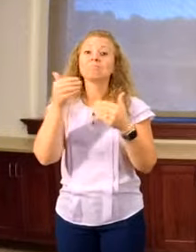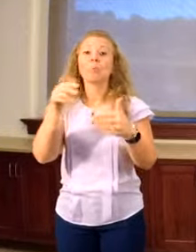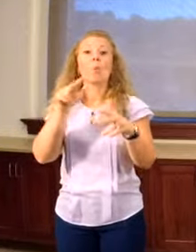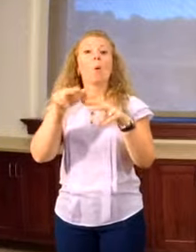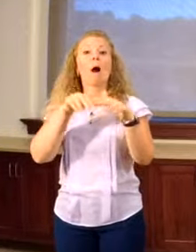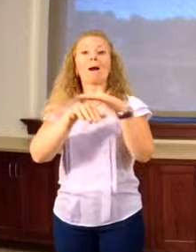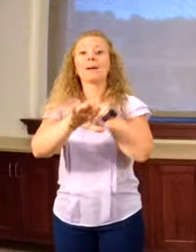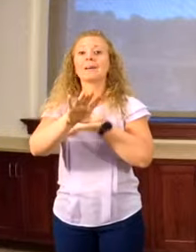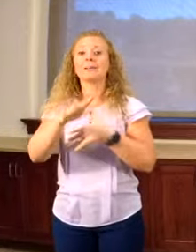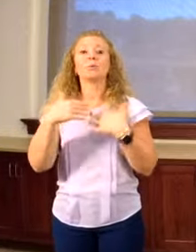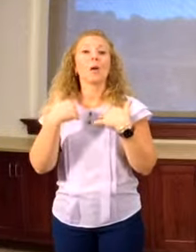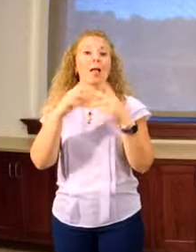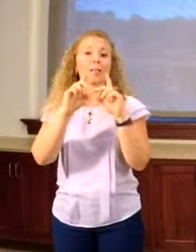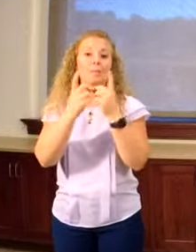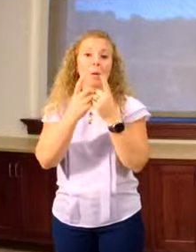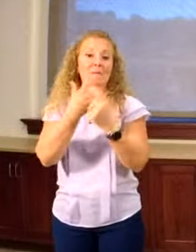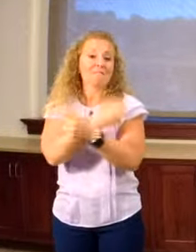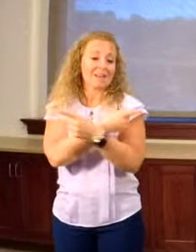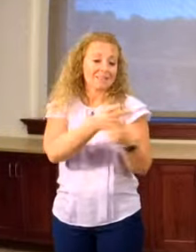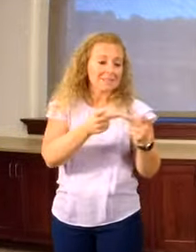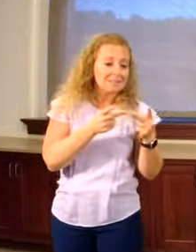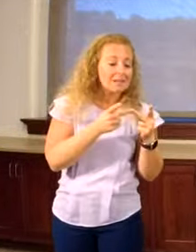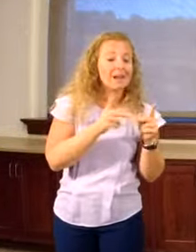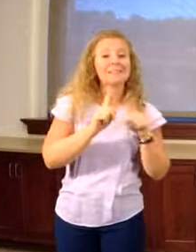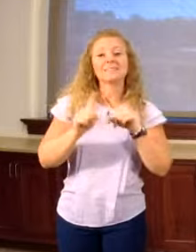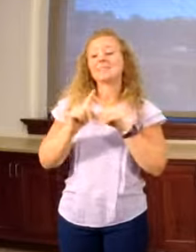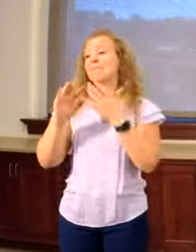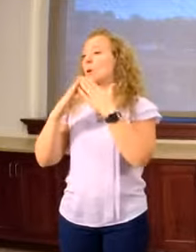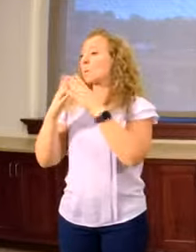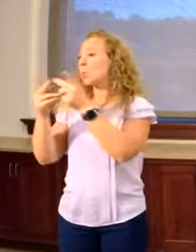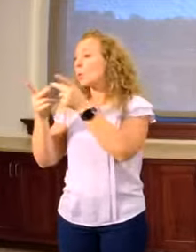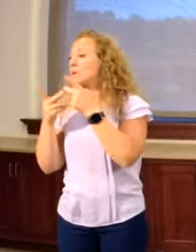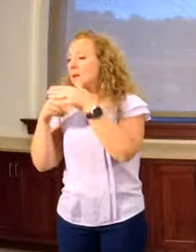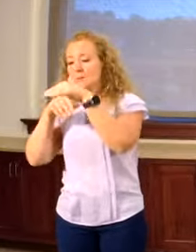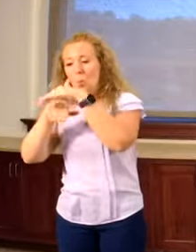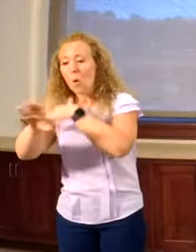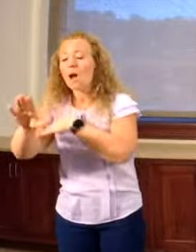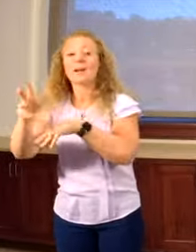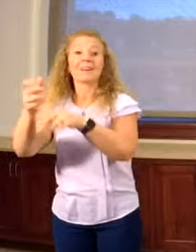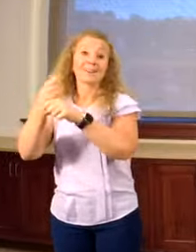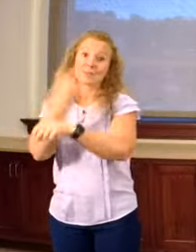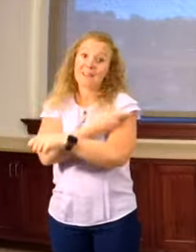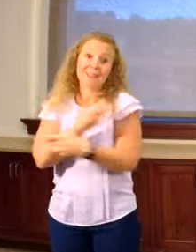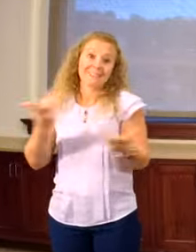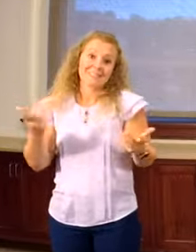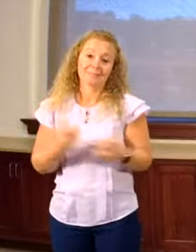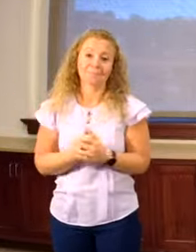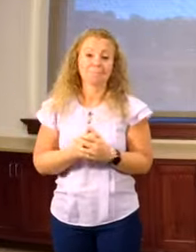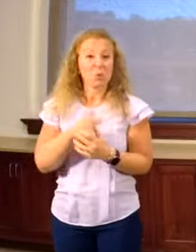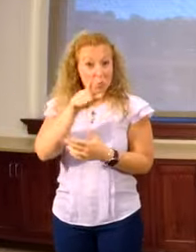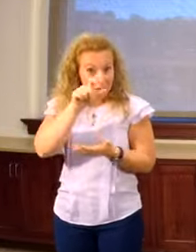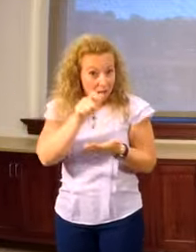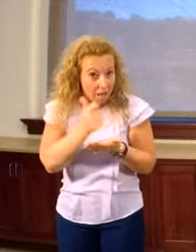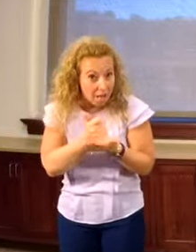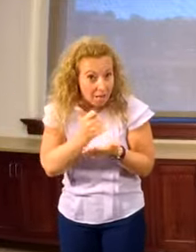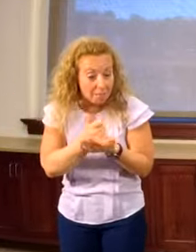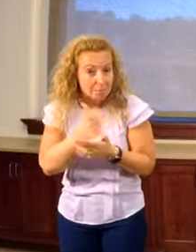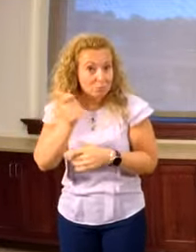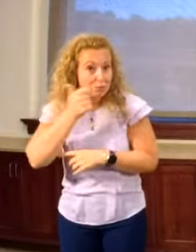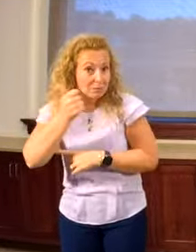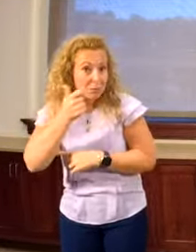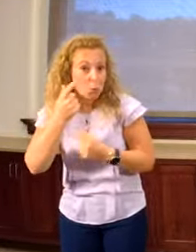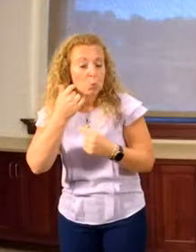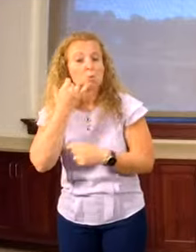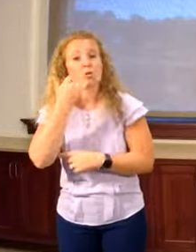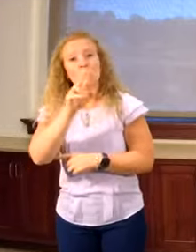any health department vaccination site or any community vaccination site and get vaccinated. If you need help with transportation, you can